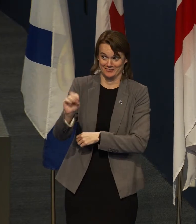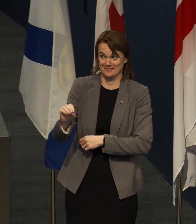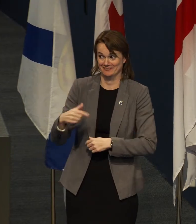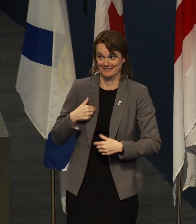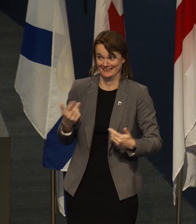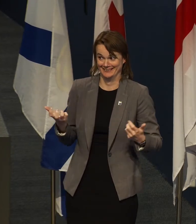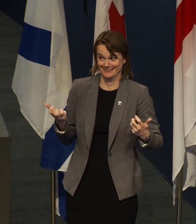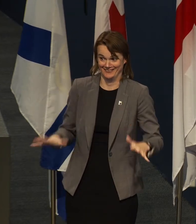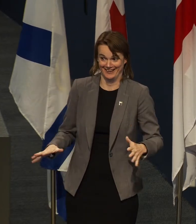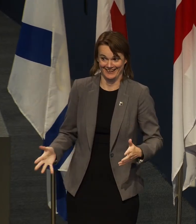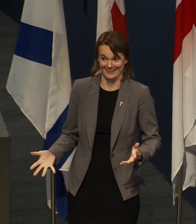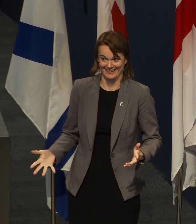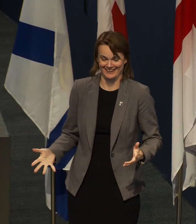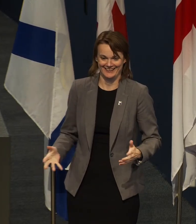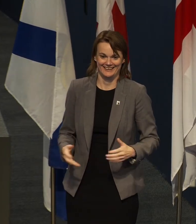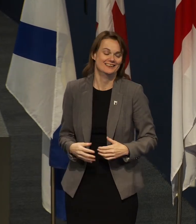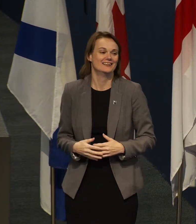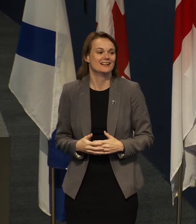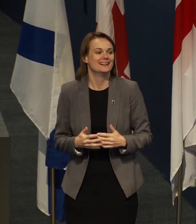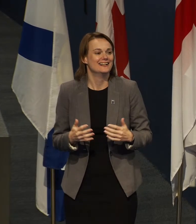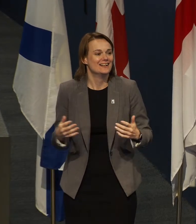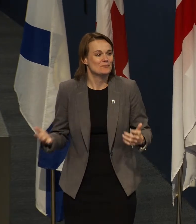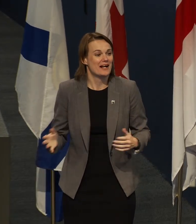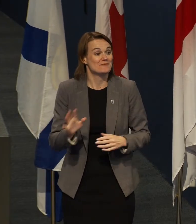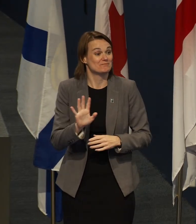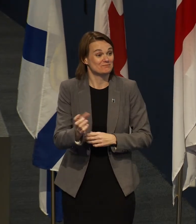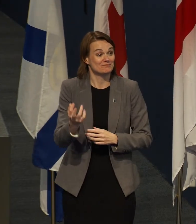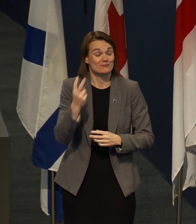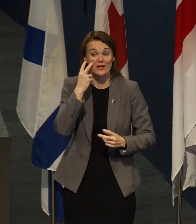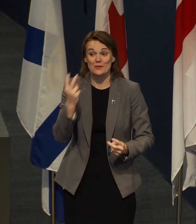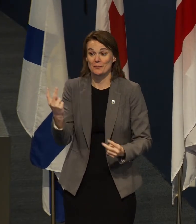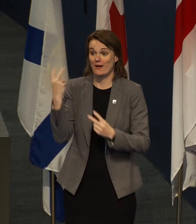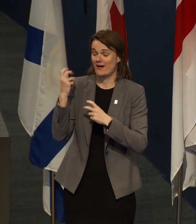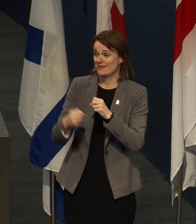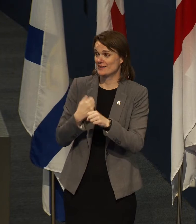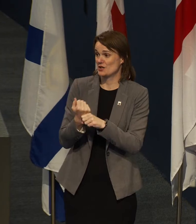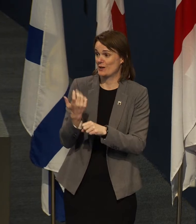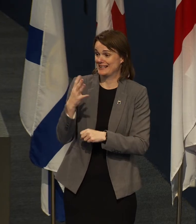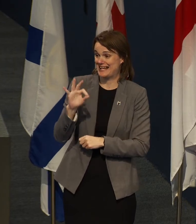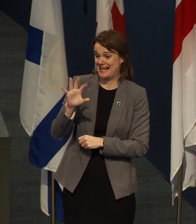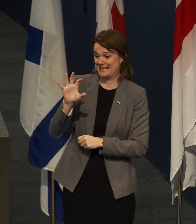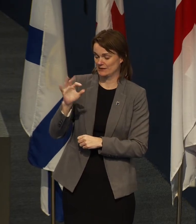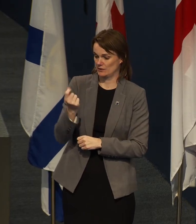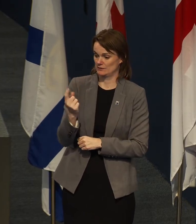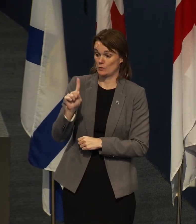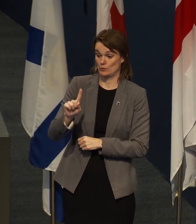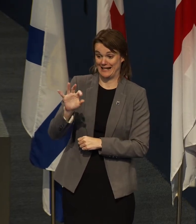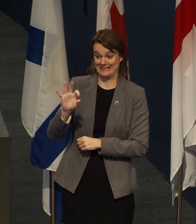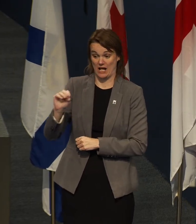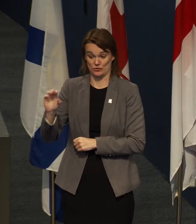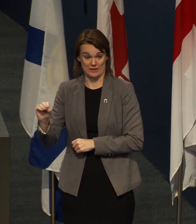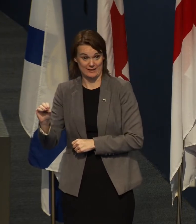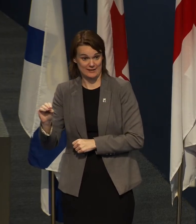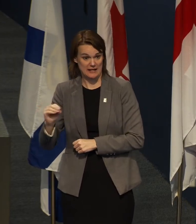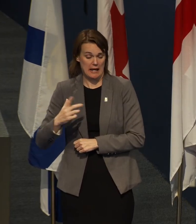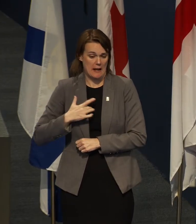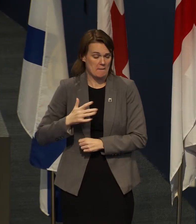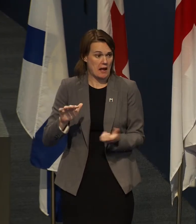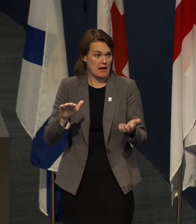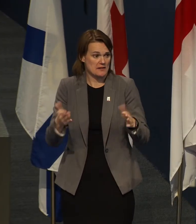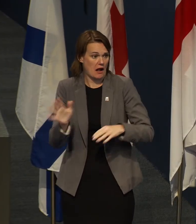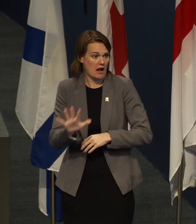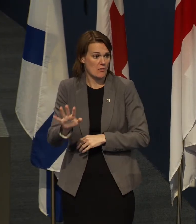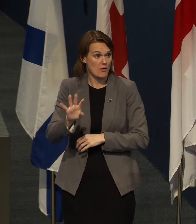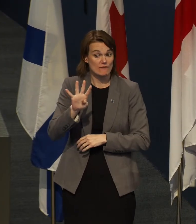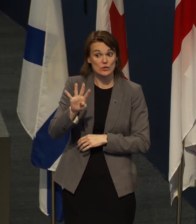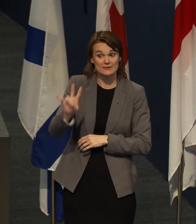old. But then I realized that in the year 1900, the average lifespan of a Canadian was only